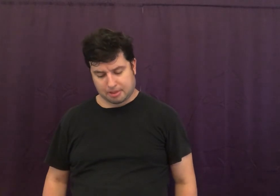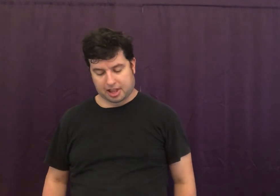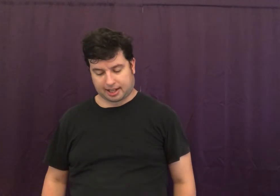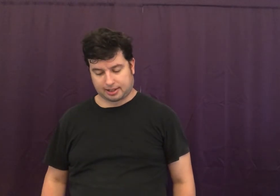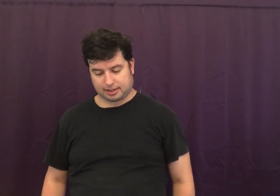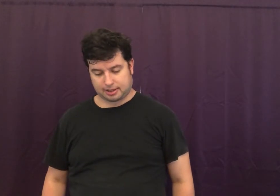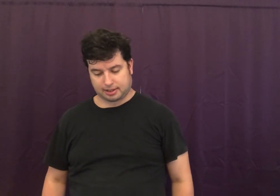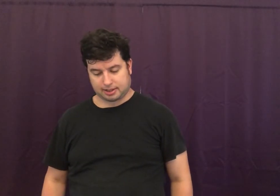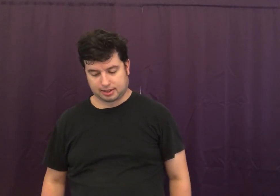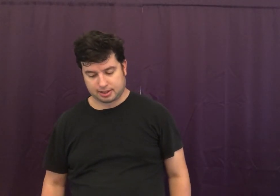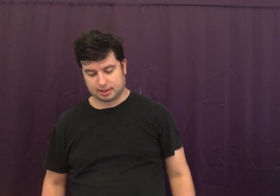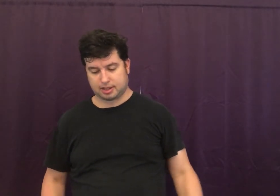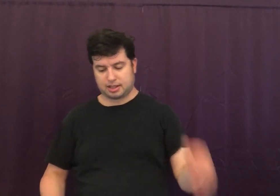Something.